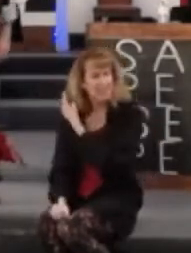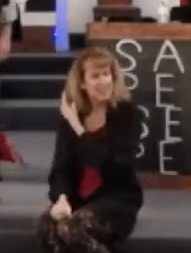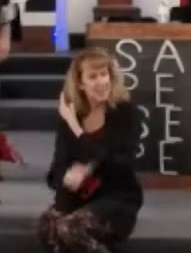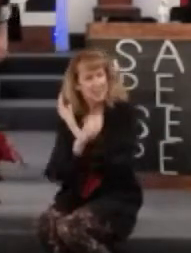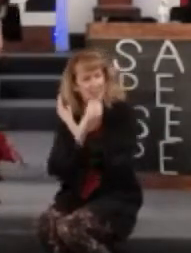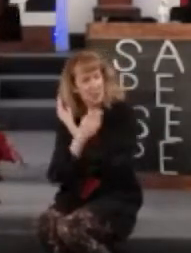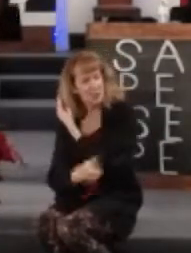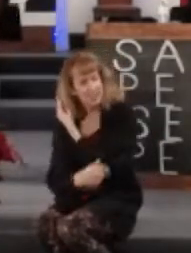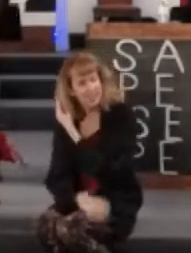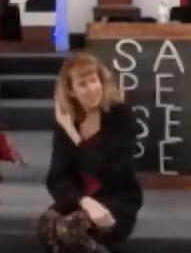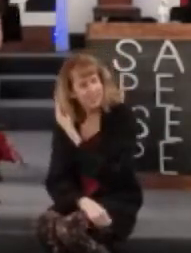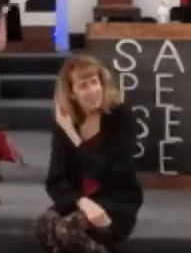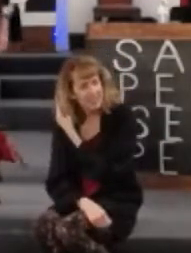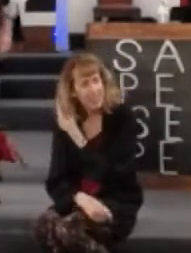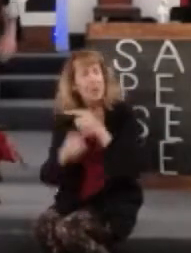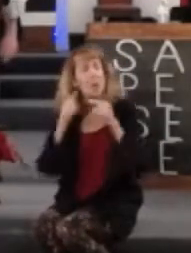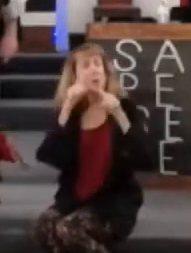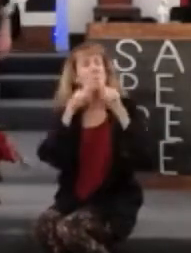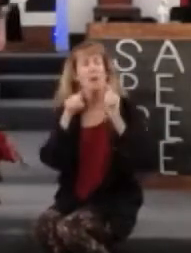But